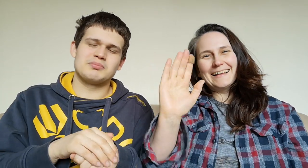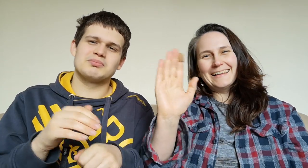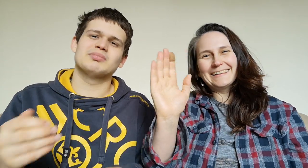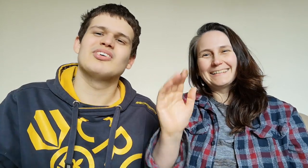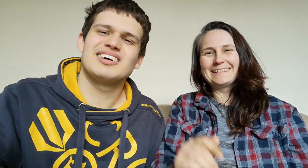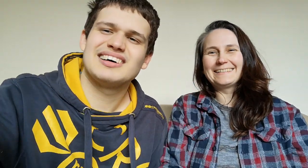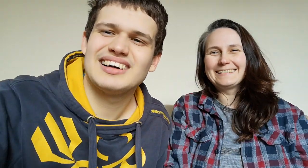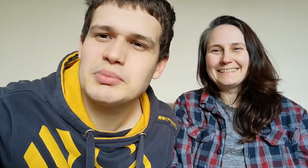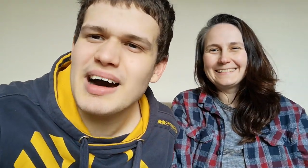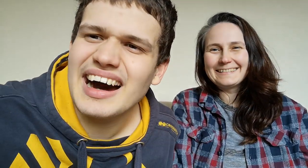bye